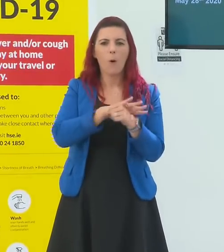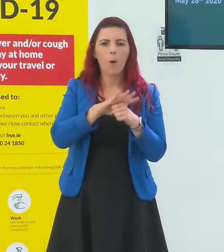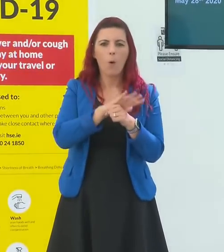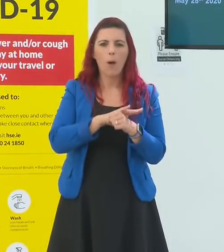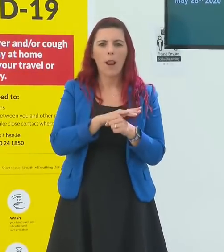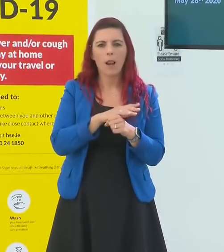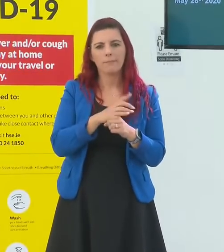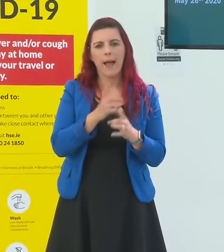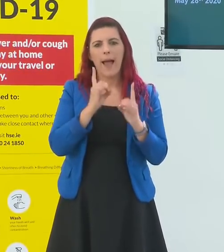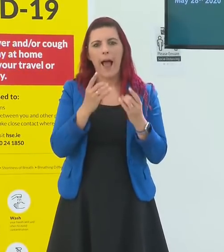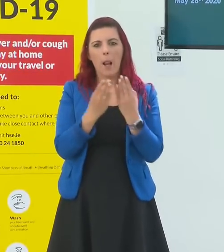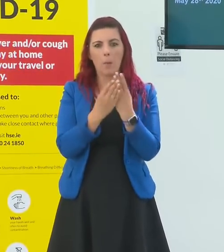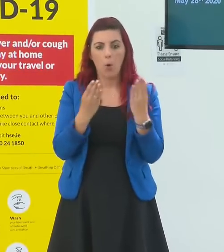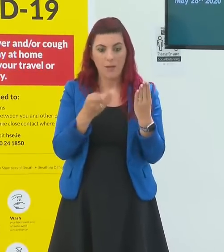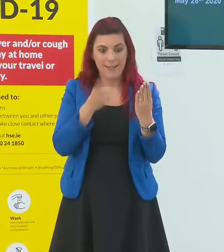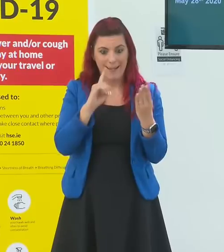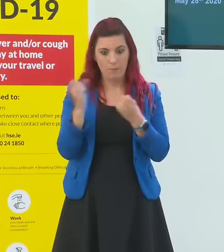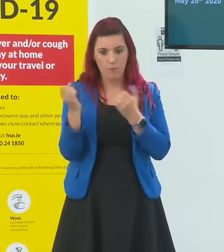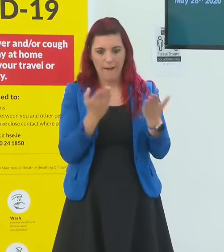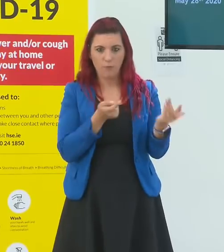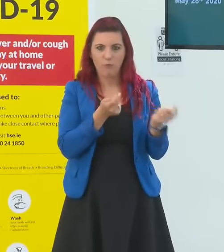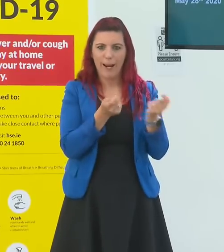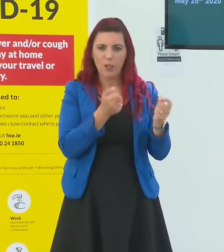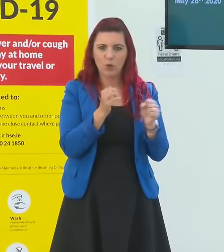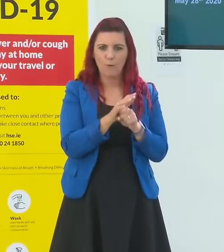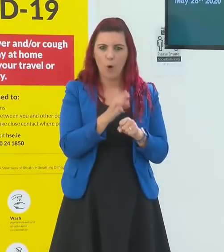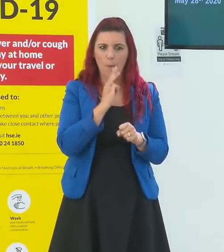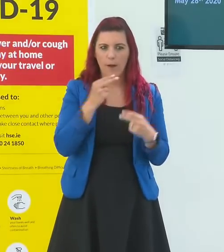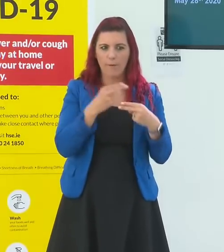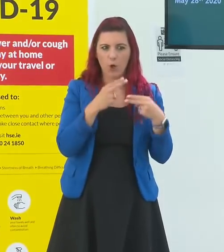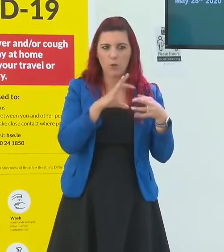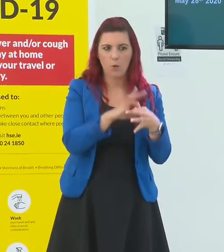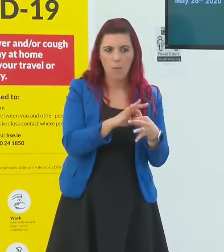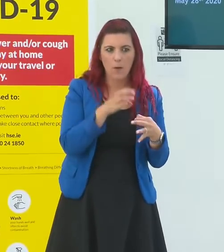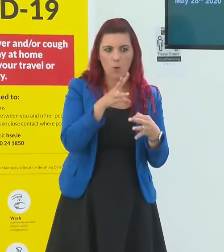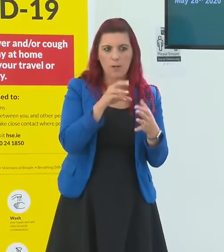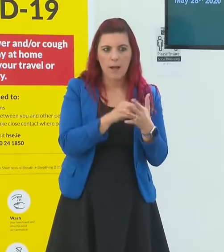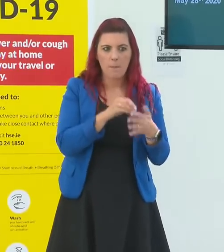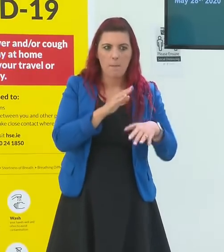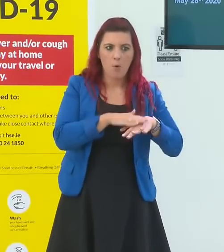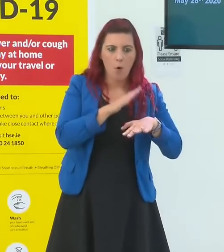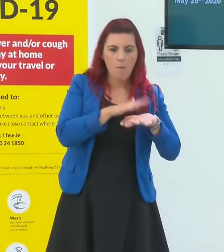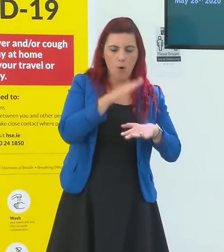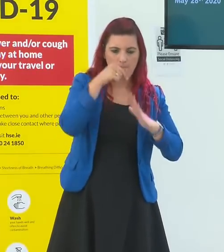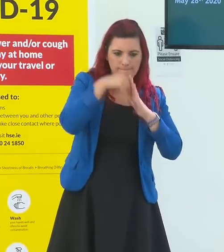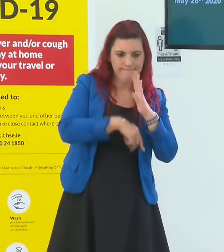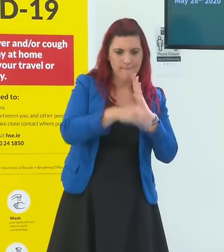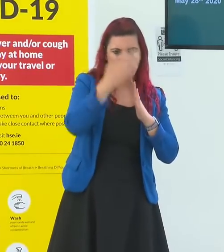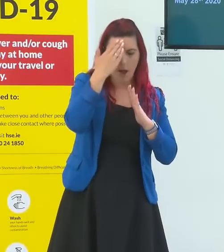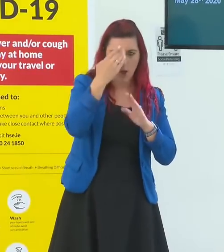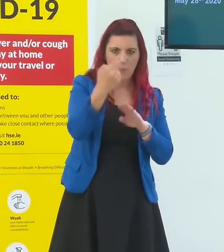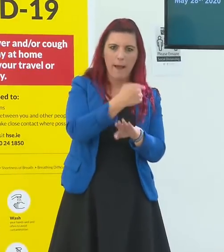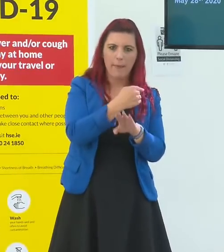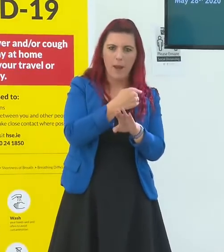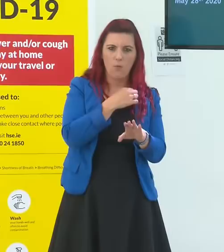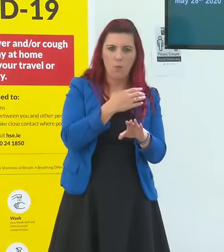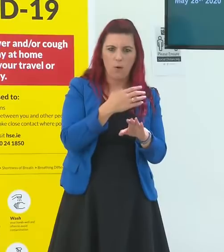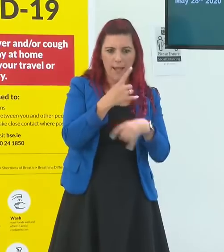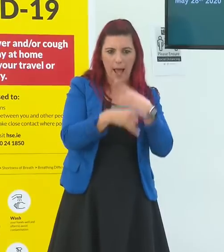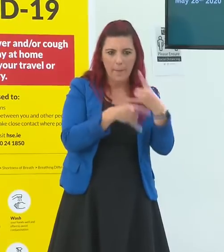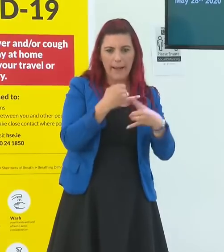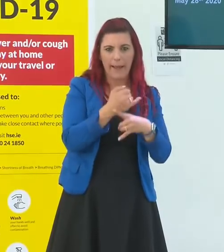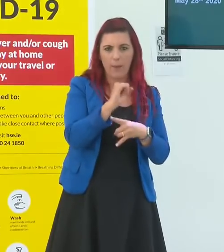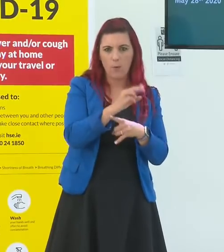the regulation of private nursing homes and would have had a much more intimate knowledge of what they were doing and their